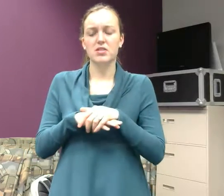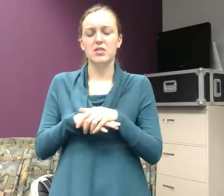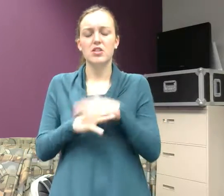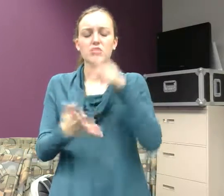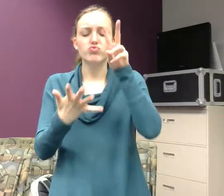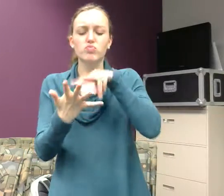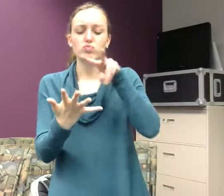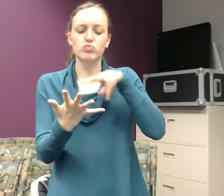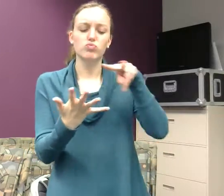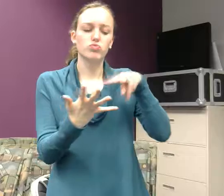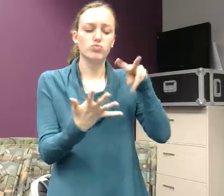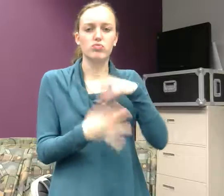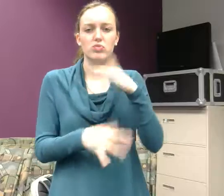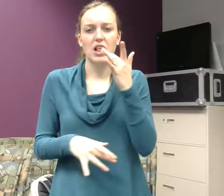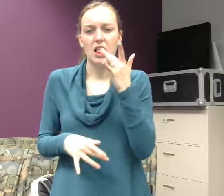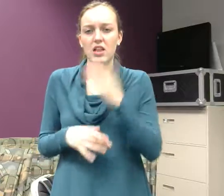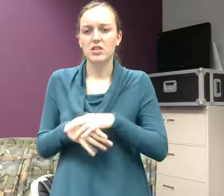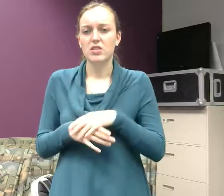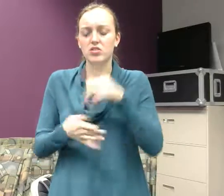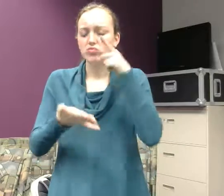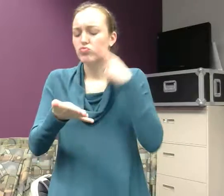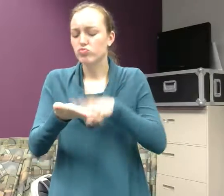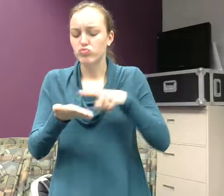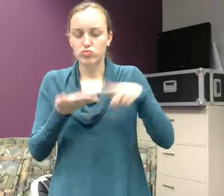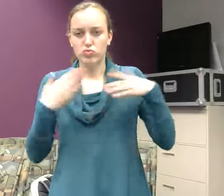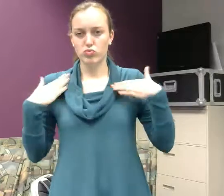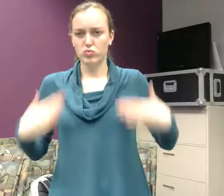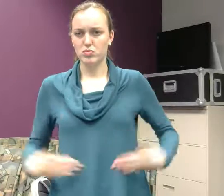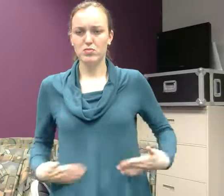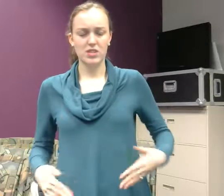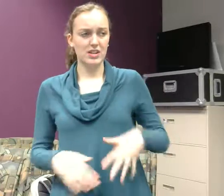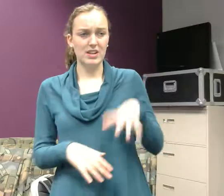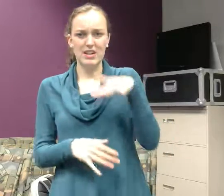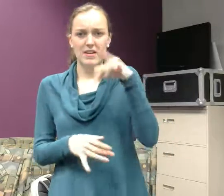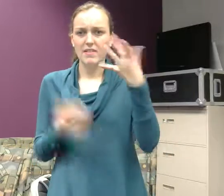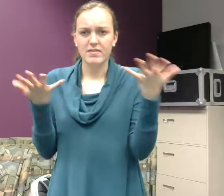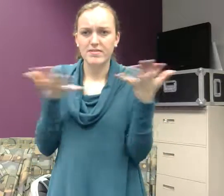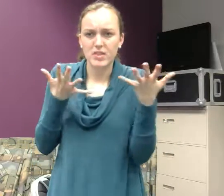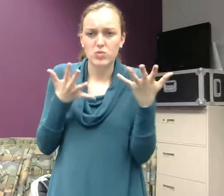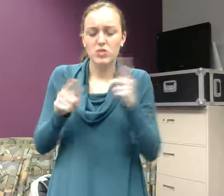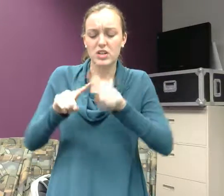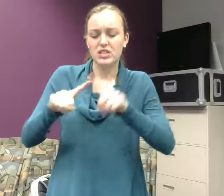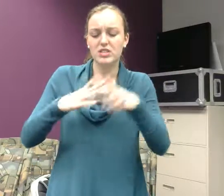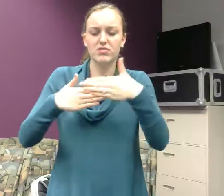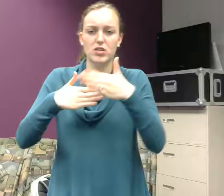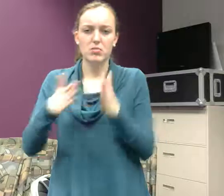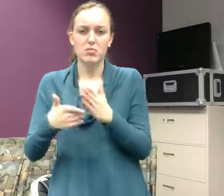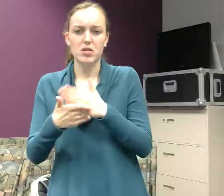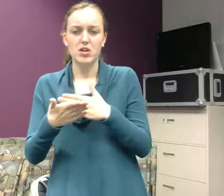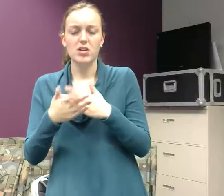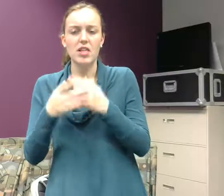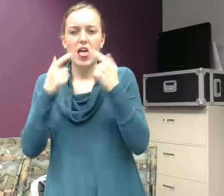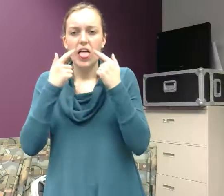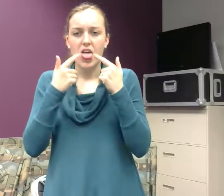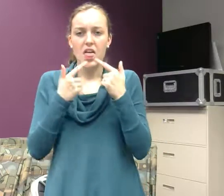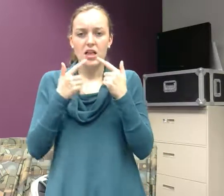doing research on our bodies, it's fascinating to see that there's actually areas of the tongue. There's the sides of the tongue, or the